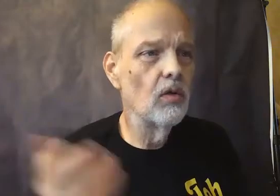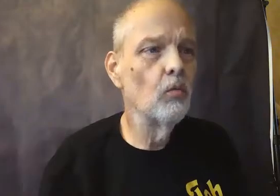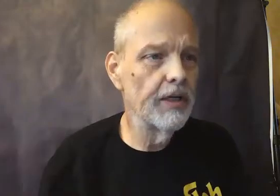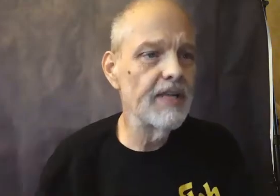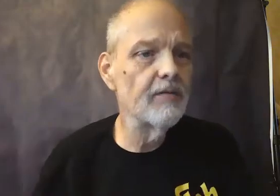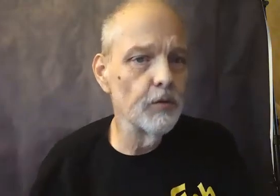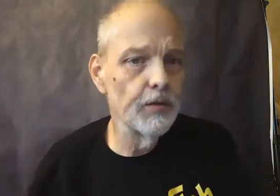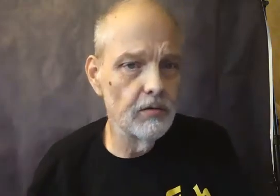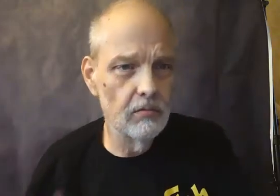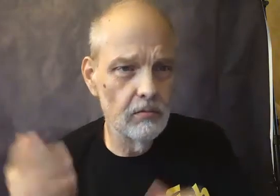what is that food?